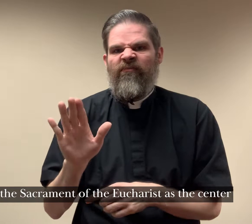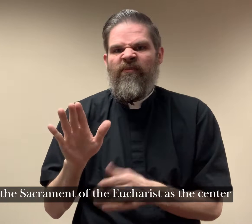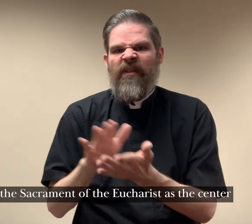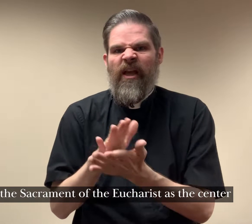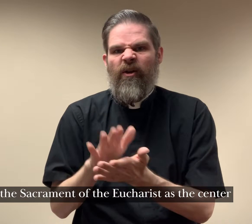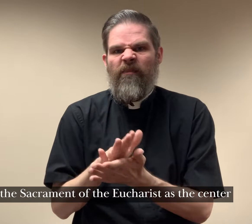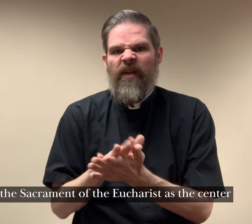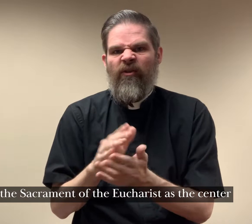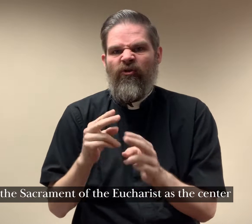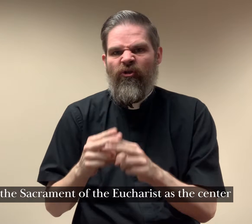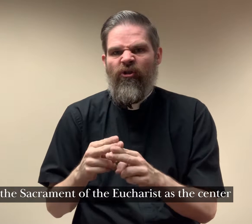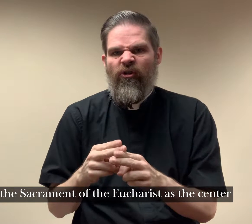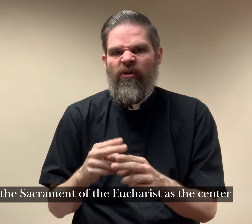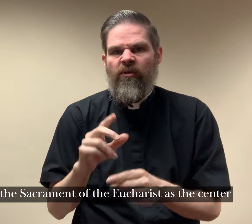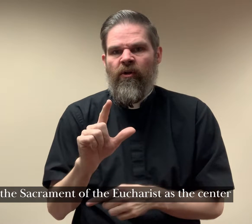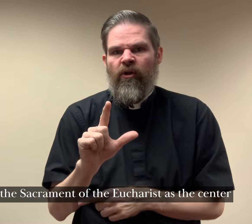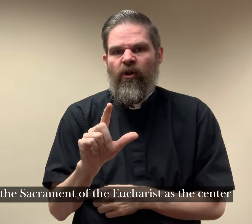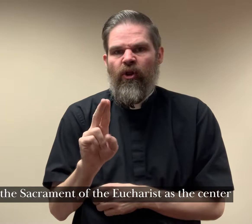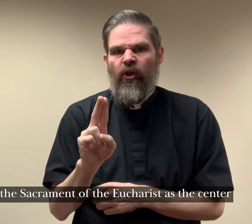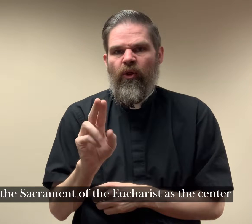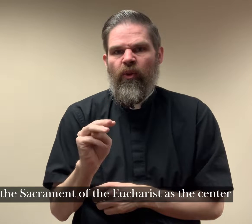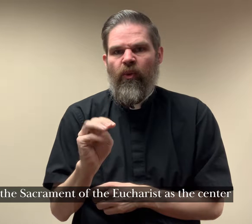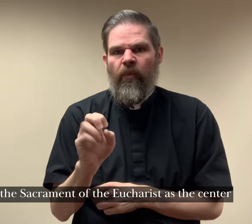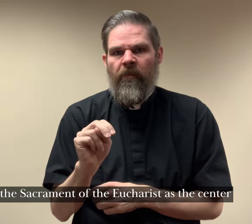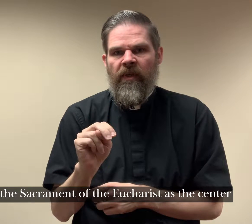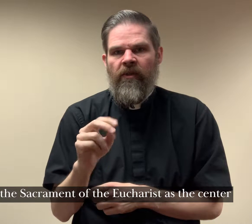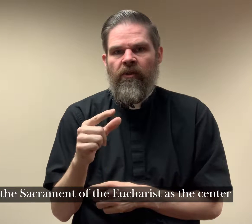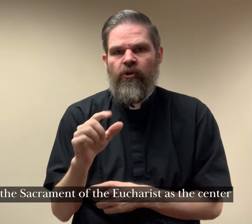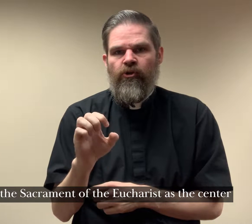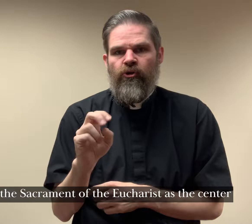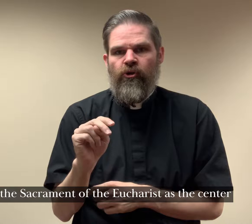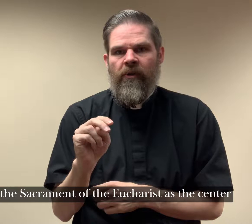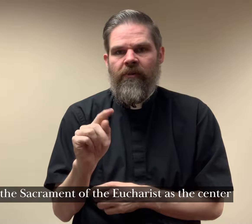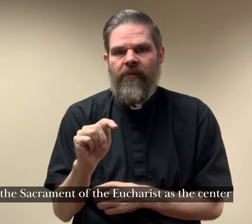I saw a poster showing the sacrament of the Eucharist as the center